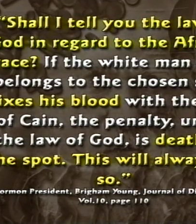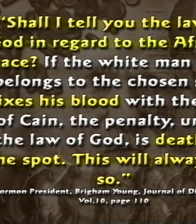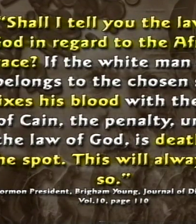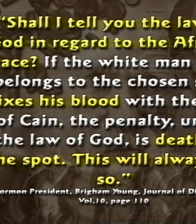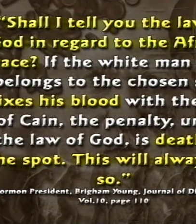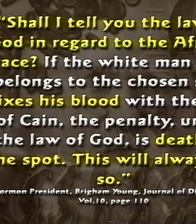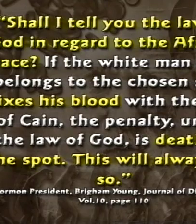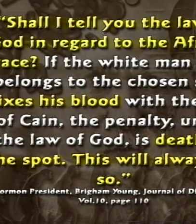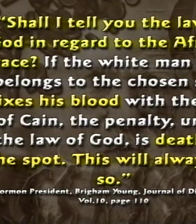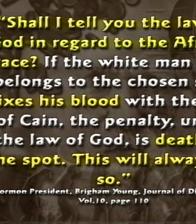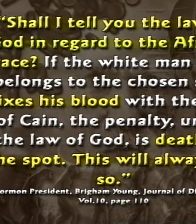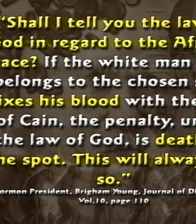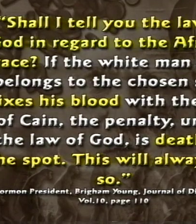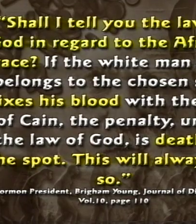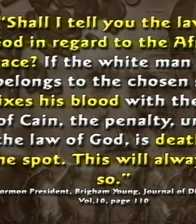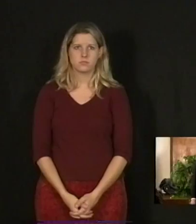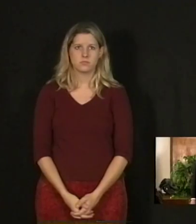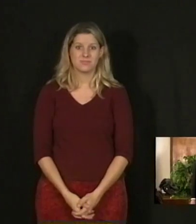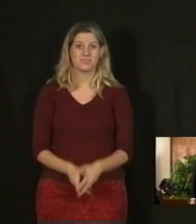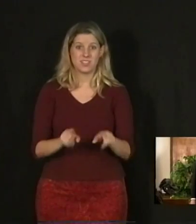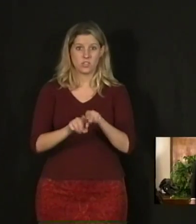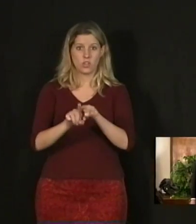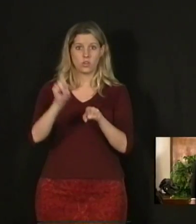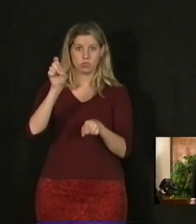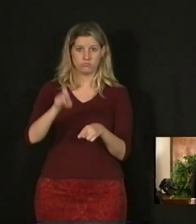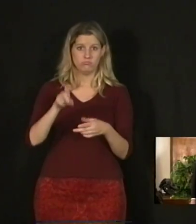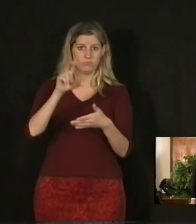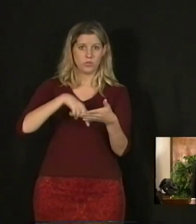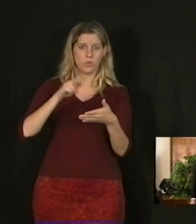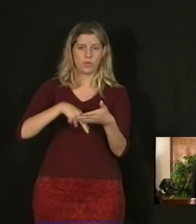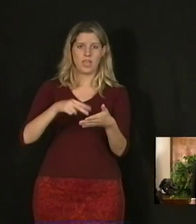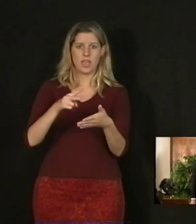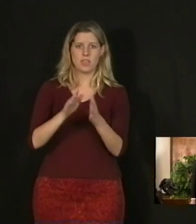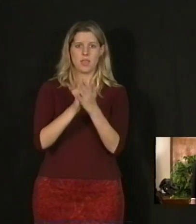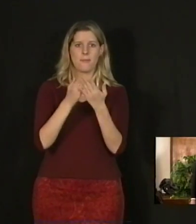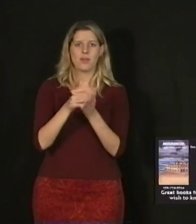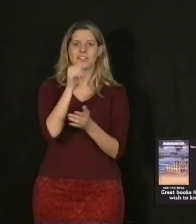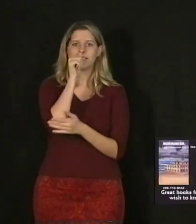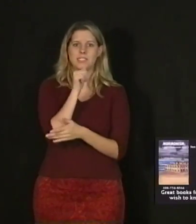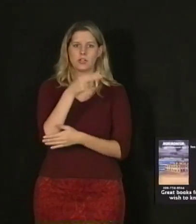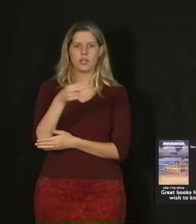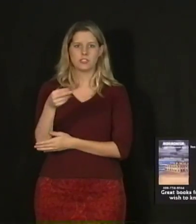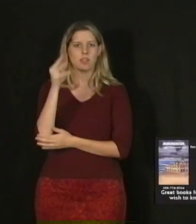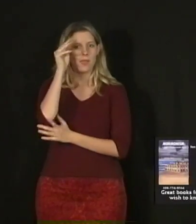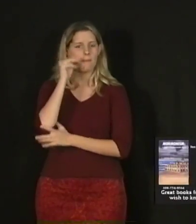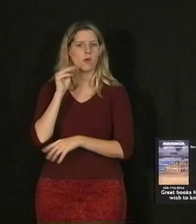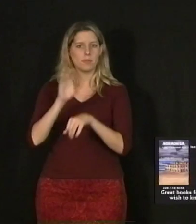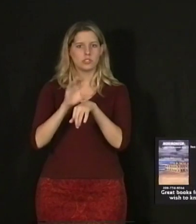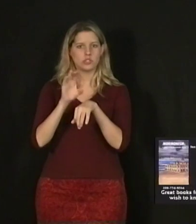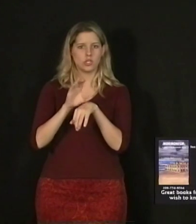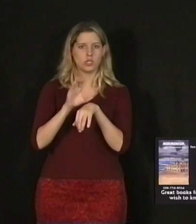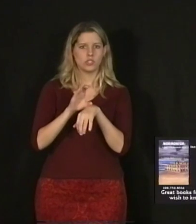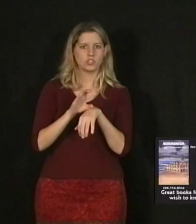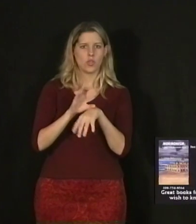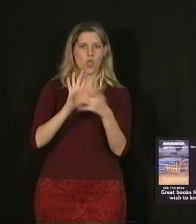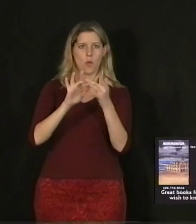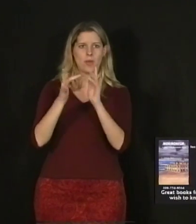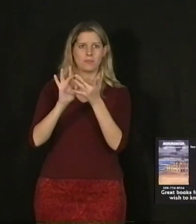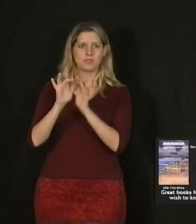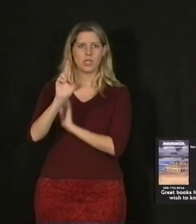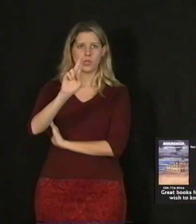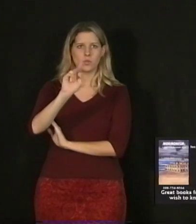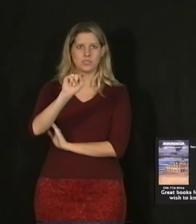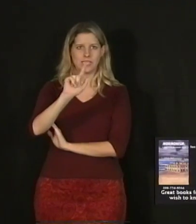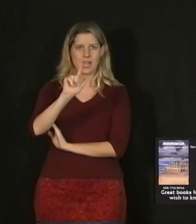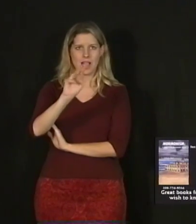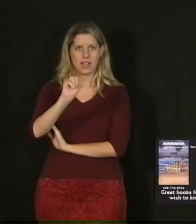By the way, you ought to read the book, The Secret History of the Mormon Church. Get the phone number there. Go to the website, UTLM, UtahLighthouseMission.org. If you want to get all the lowdown